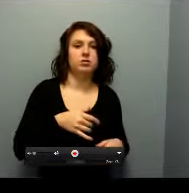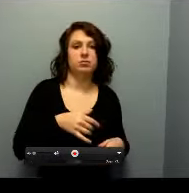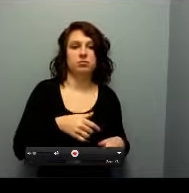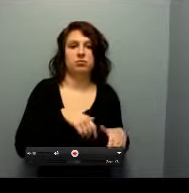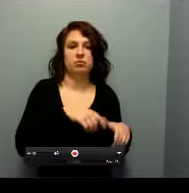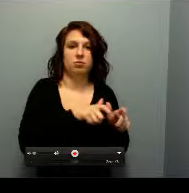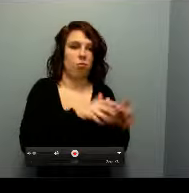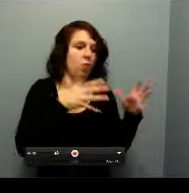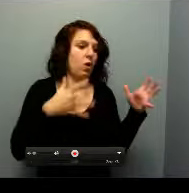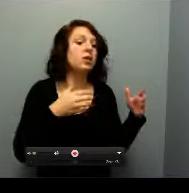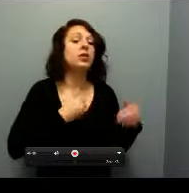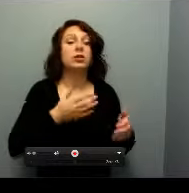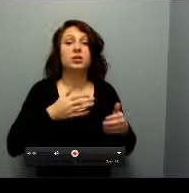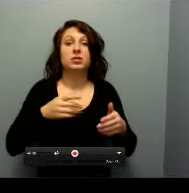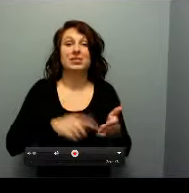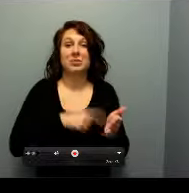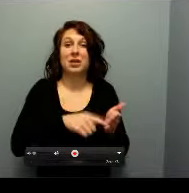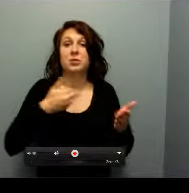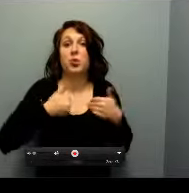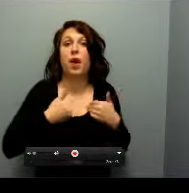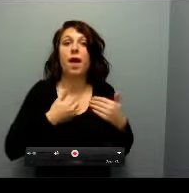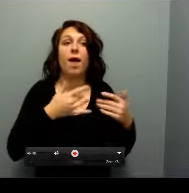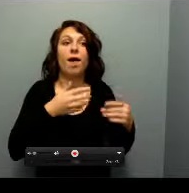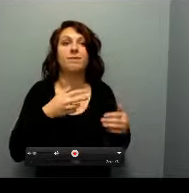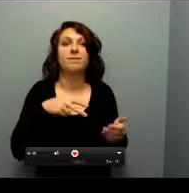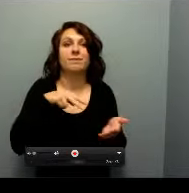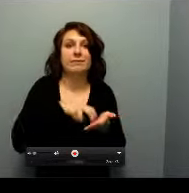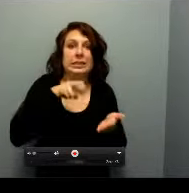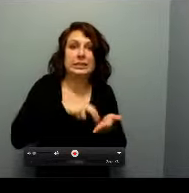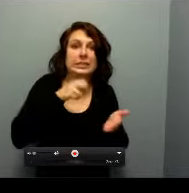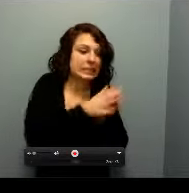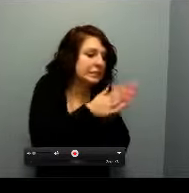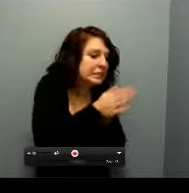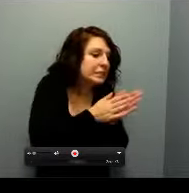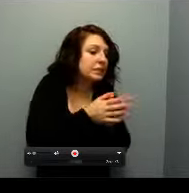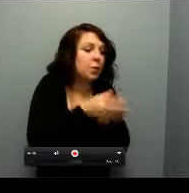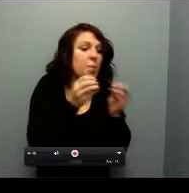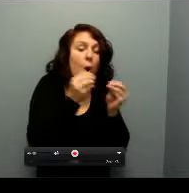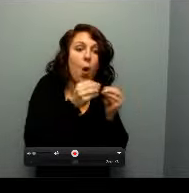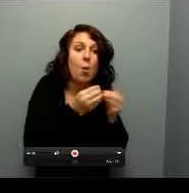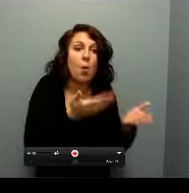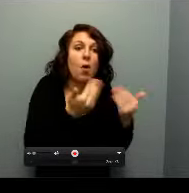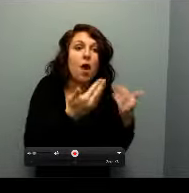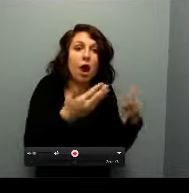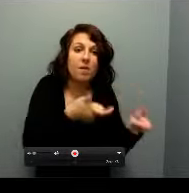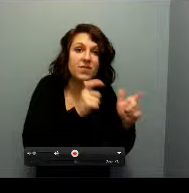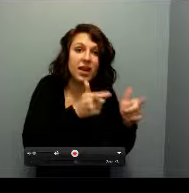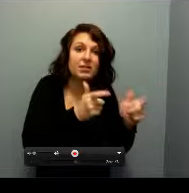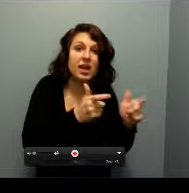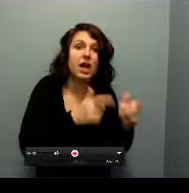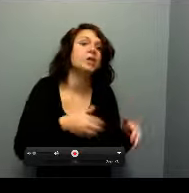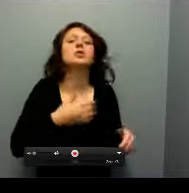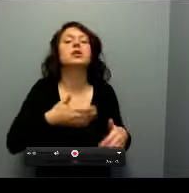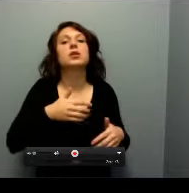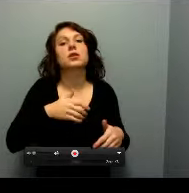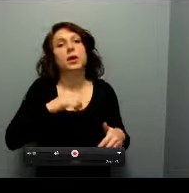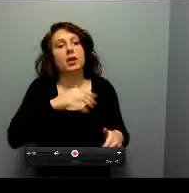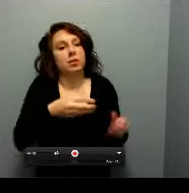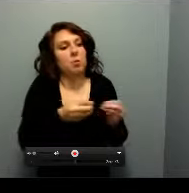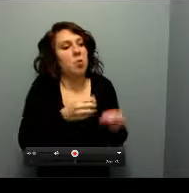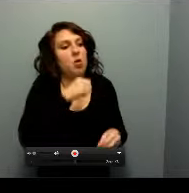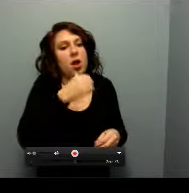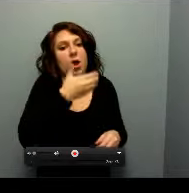wanting more. But more isn't always better. Faster isn't always better. You may have an